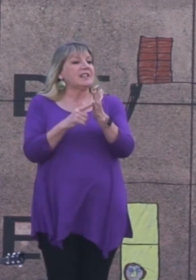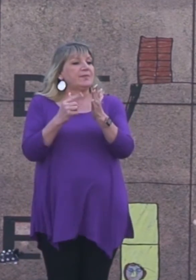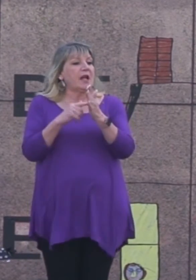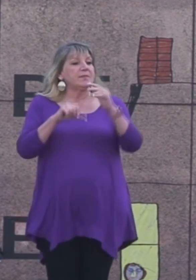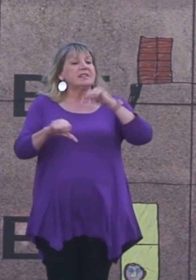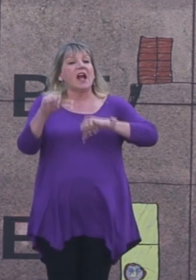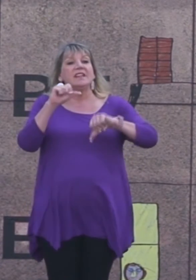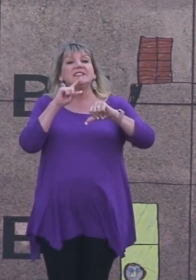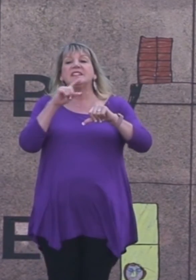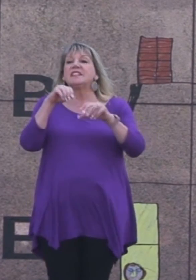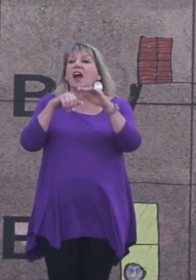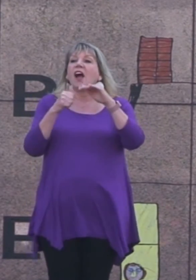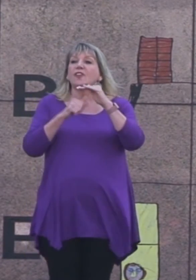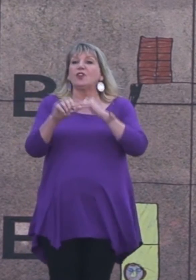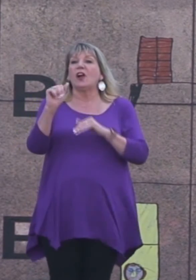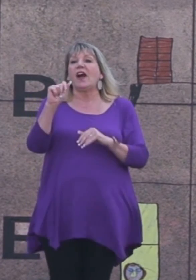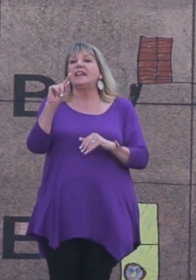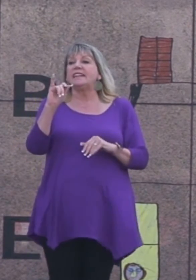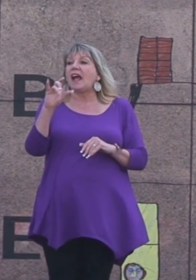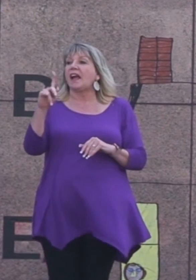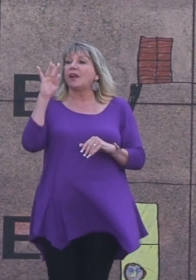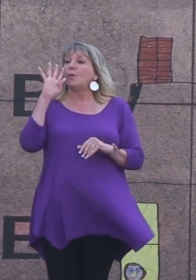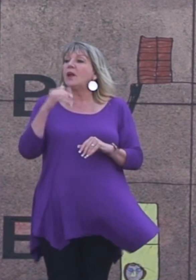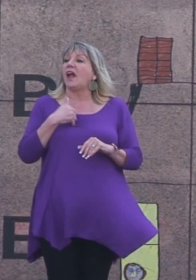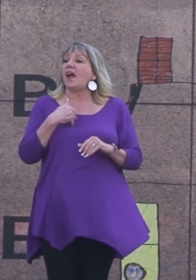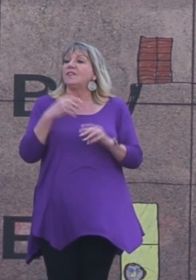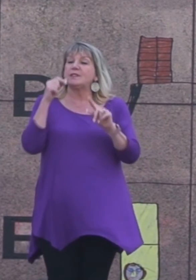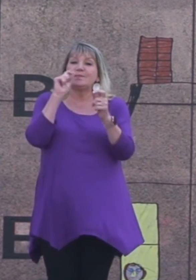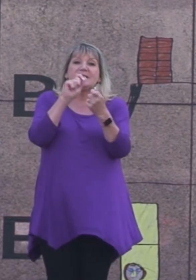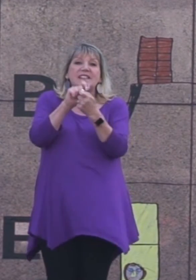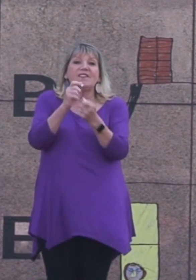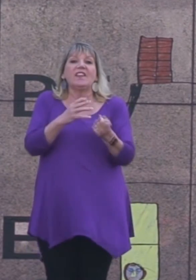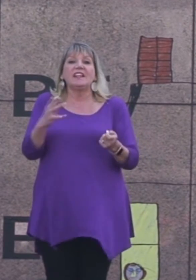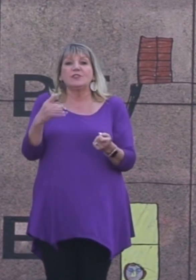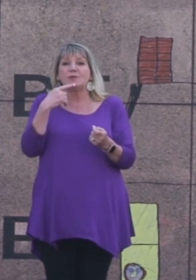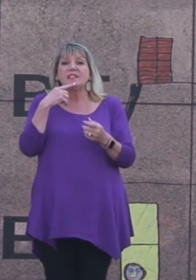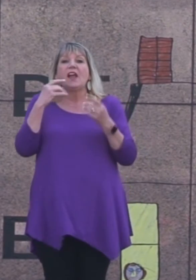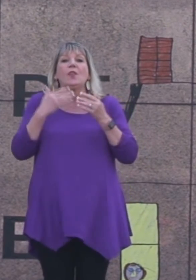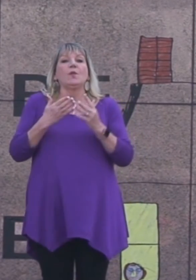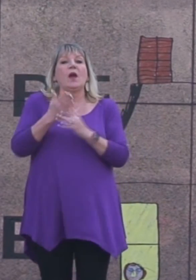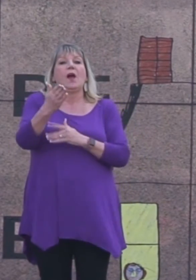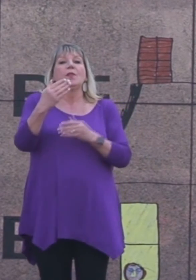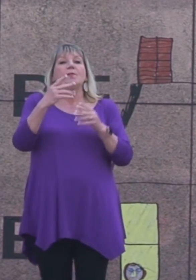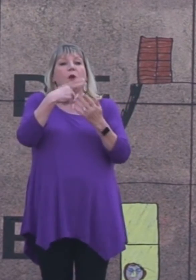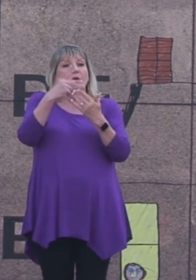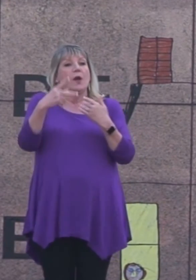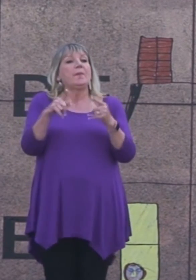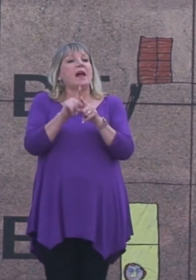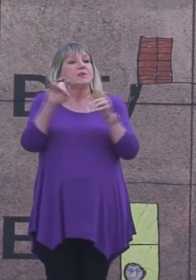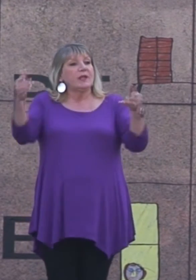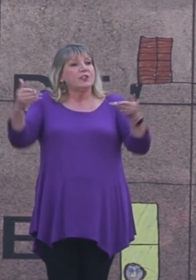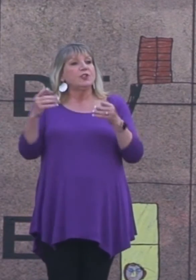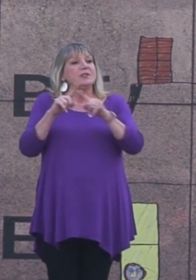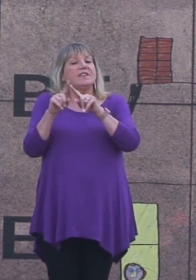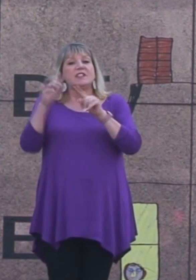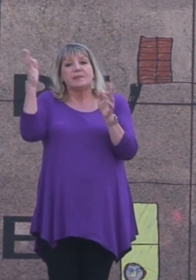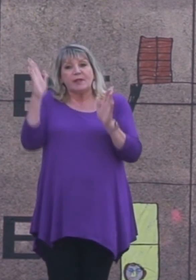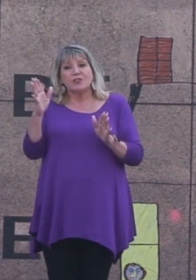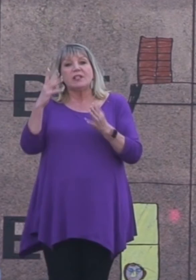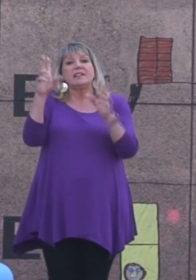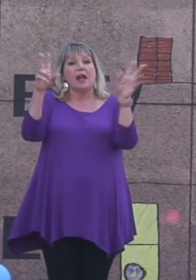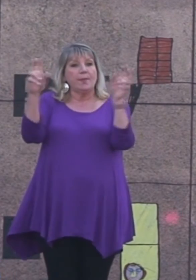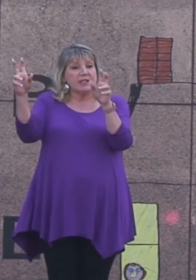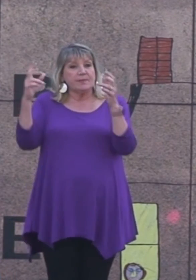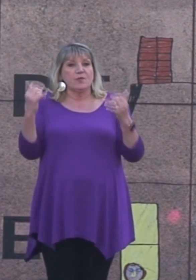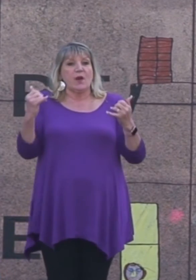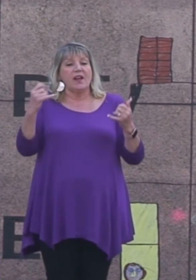Sometimes science is under attack. I'm going to have certain things to say throughout the program as we introduce our different speakers and topics. So for right now, all